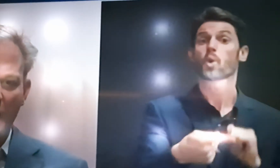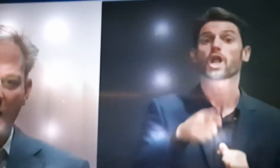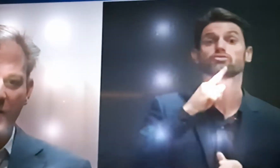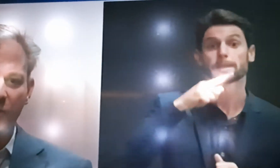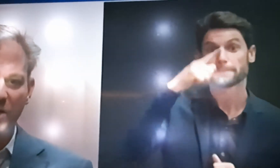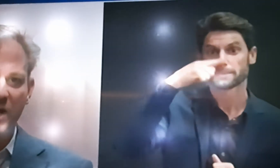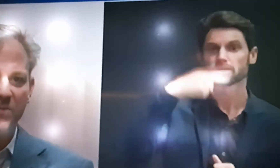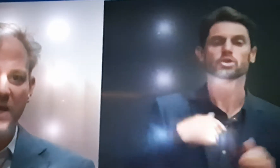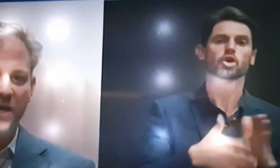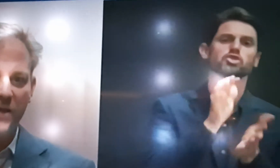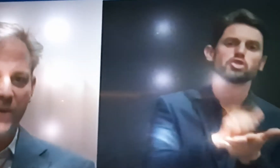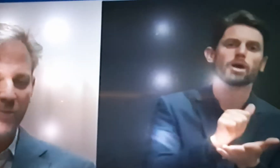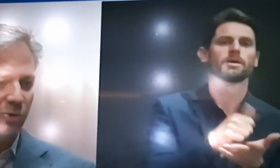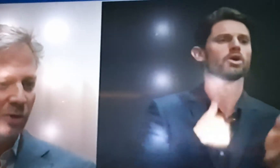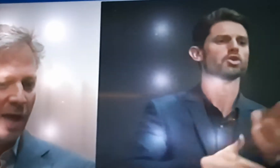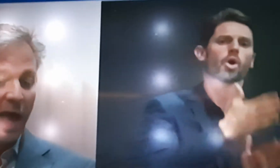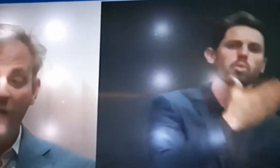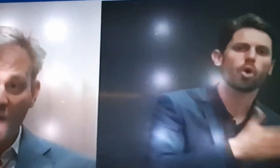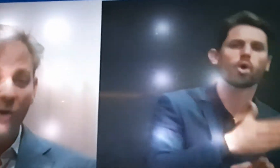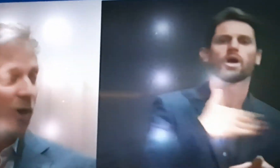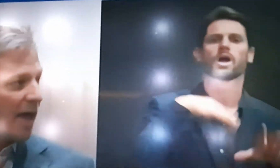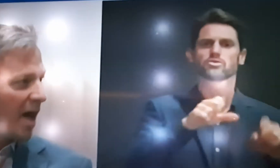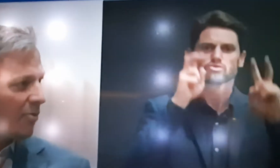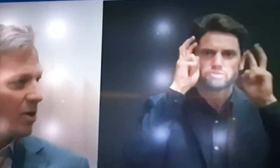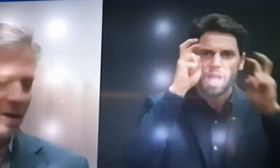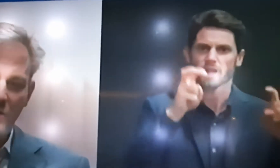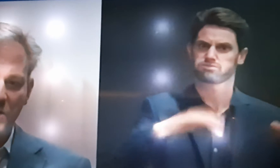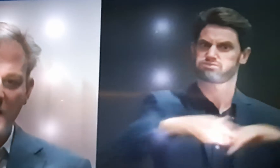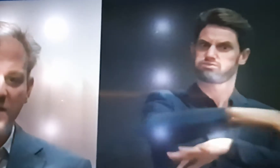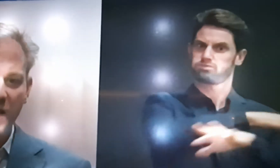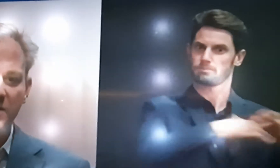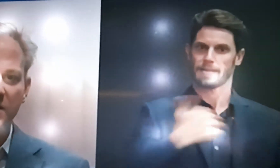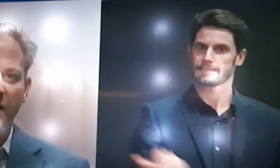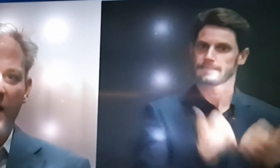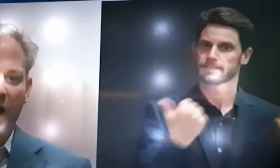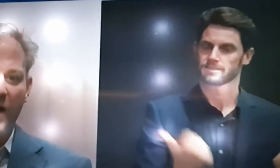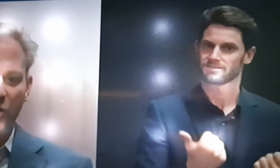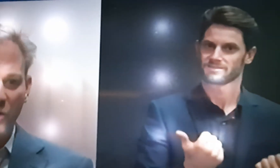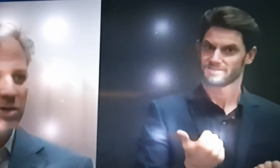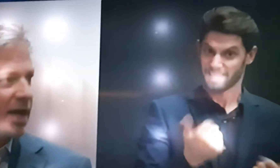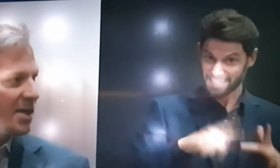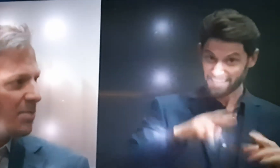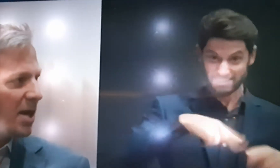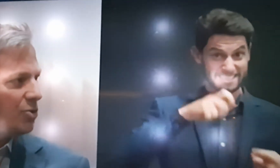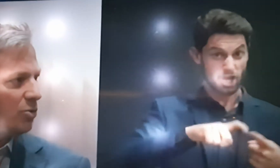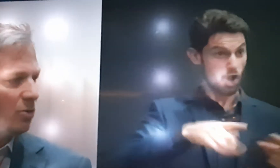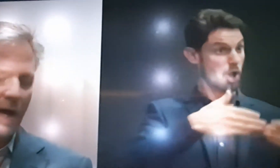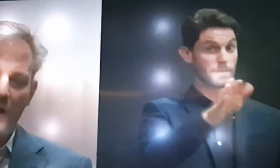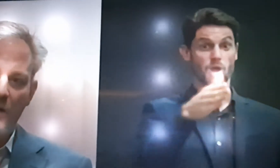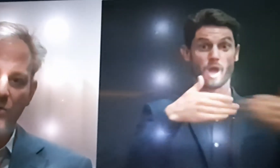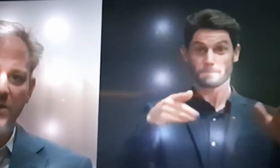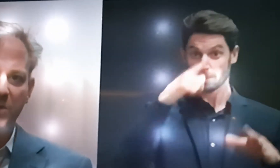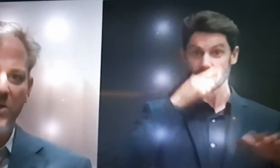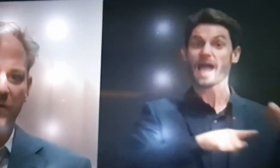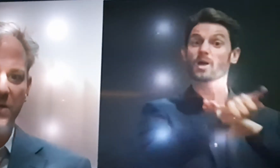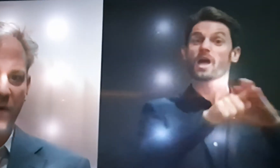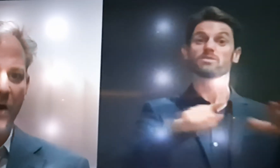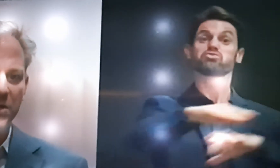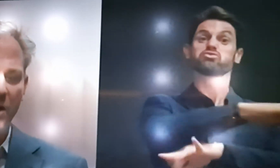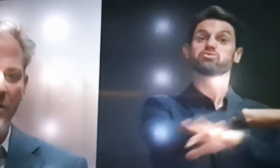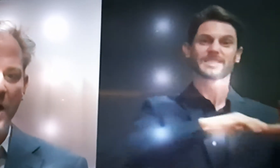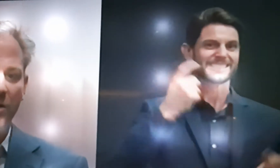much, if we're transmitting to other people and they all have 100 close contacts, that is hugely exponential transmission